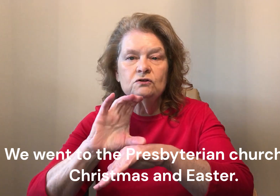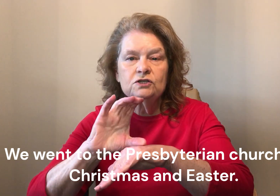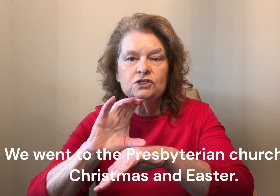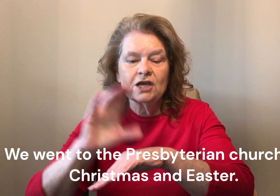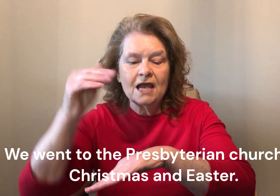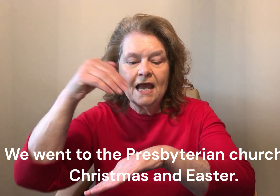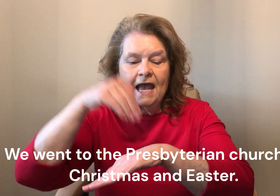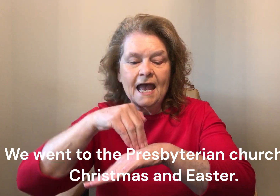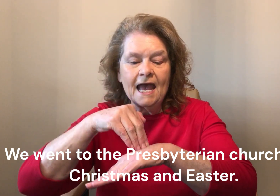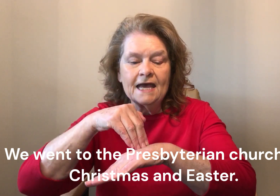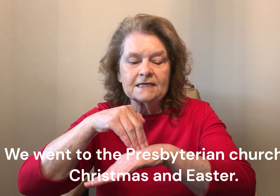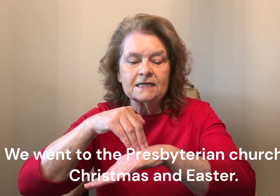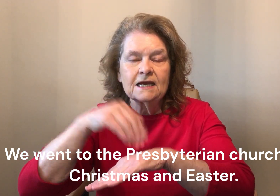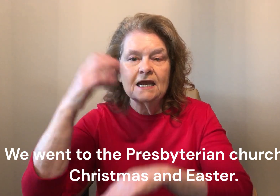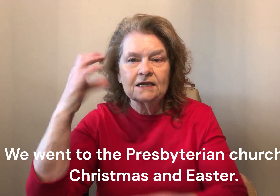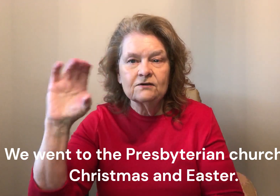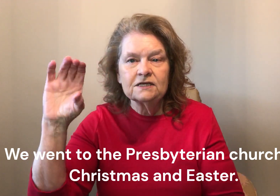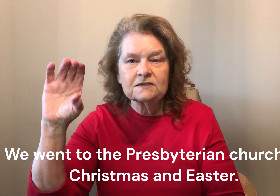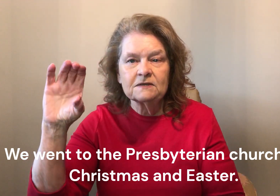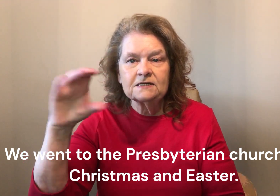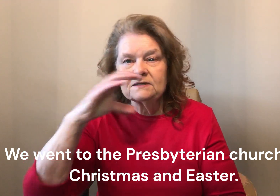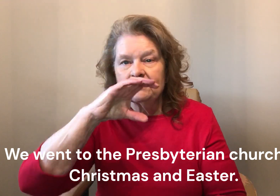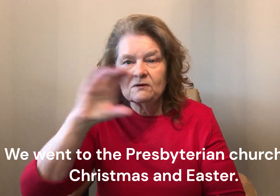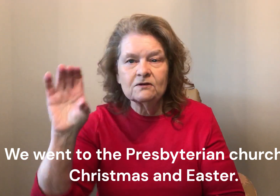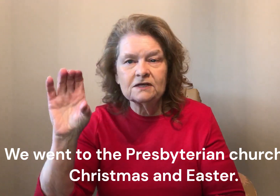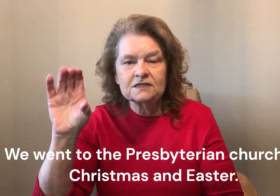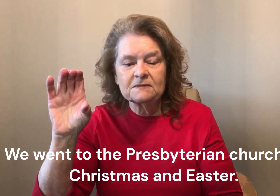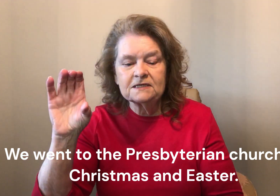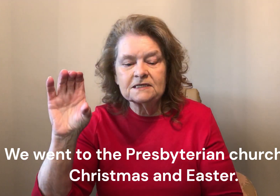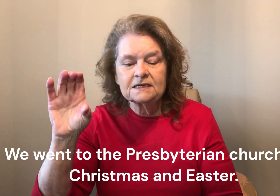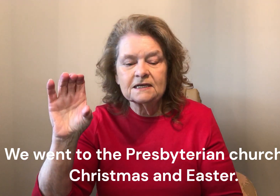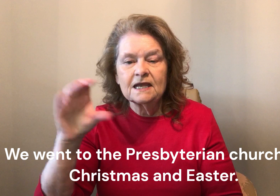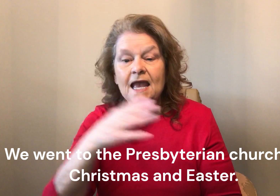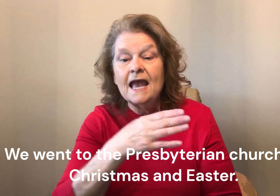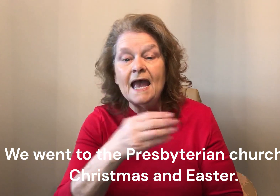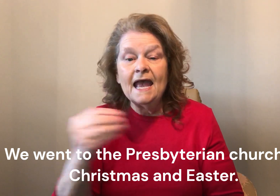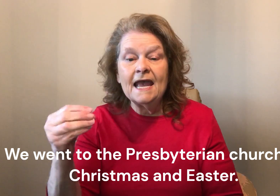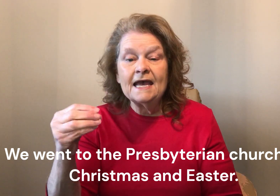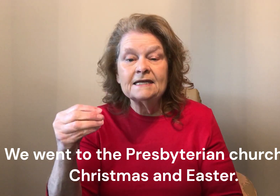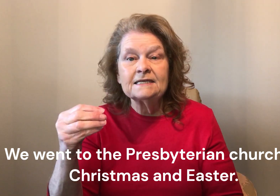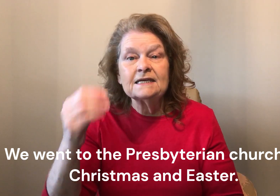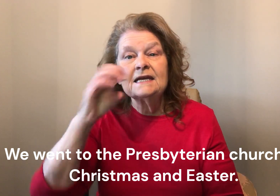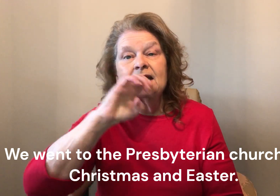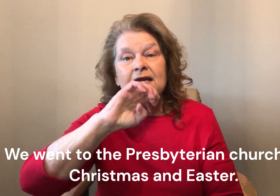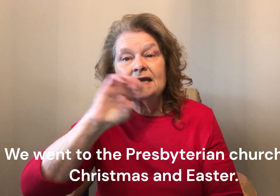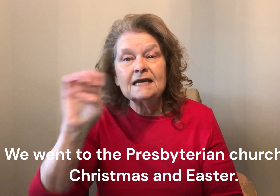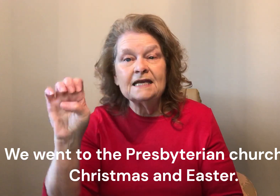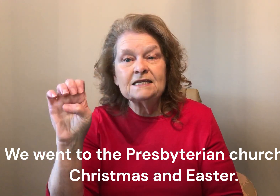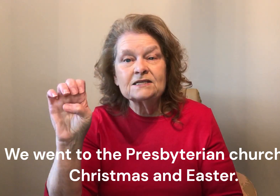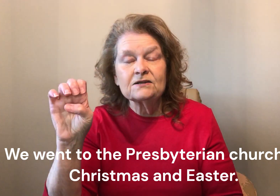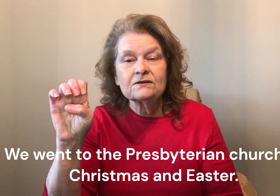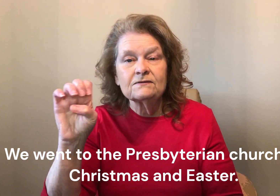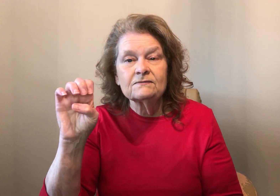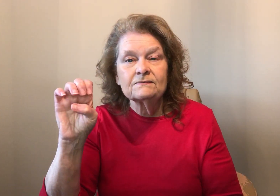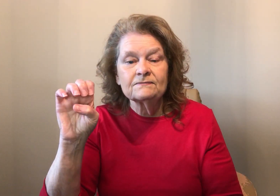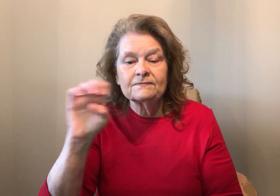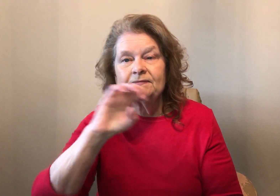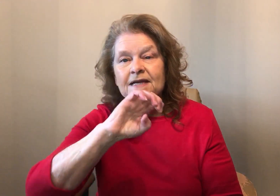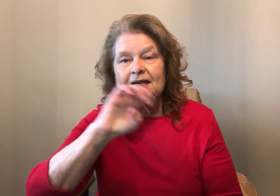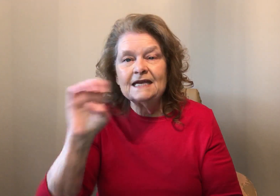church at Christmas or Christmas and Easter.